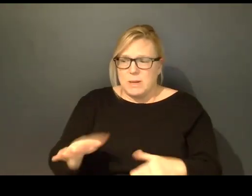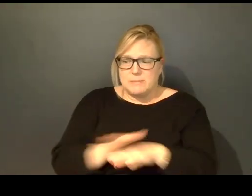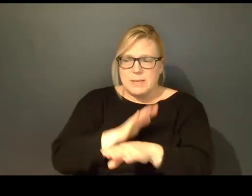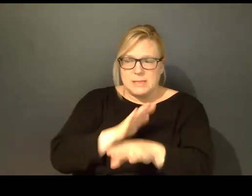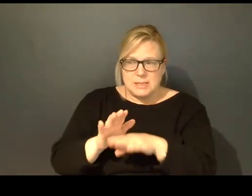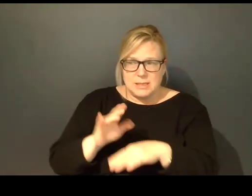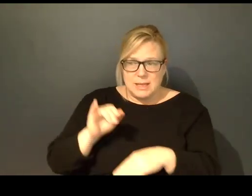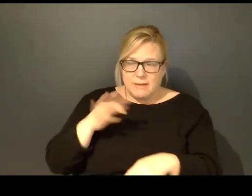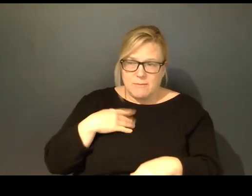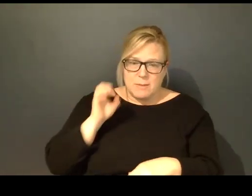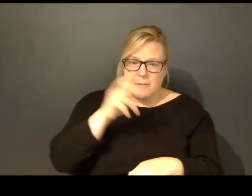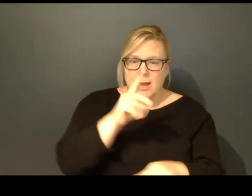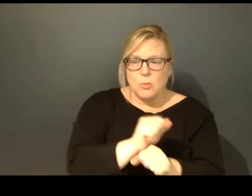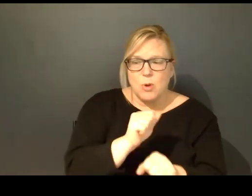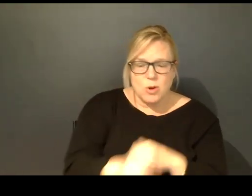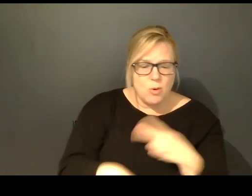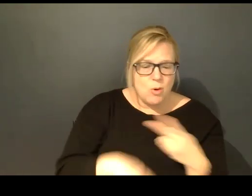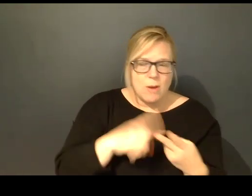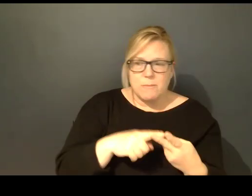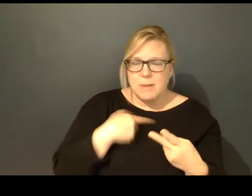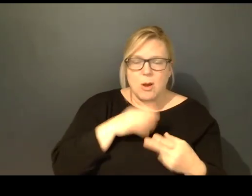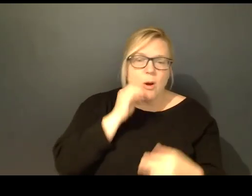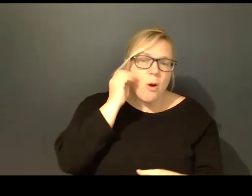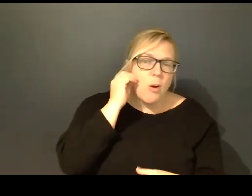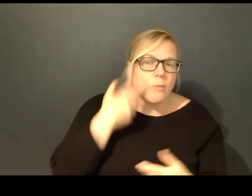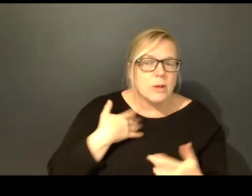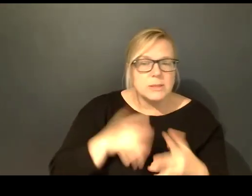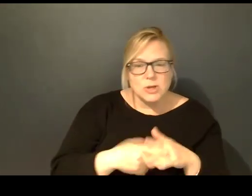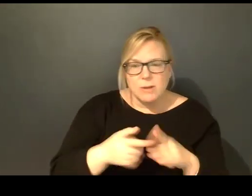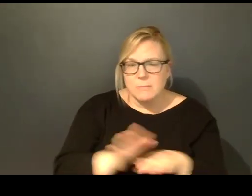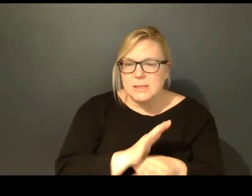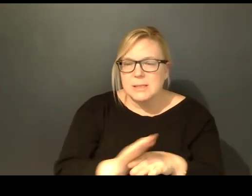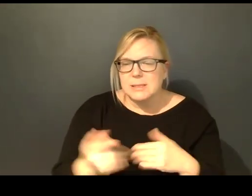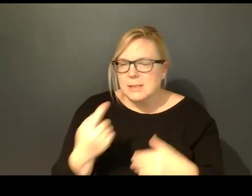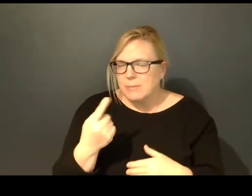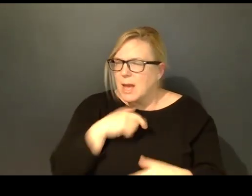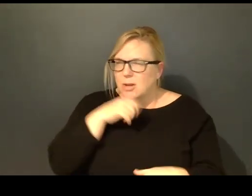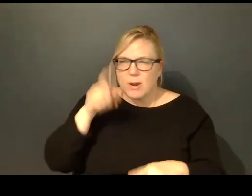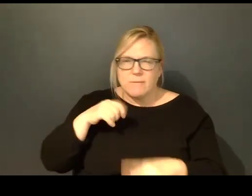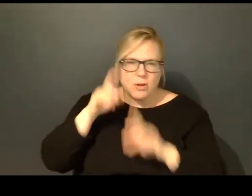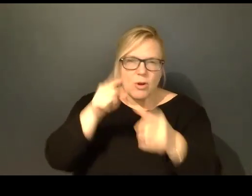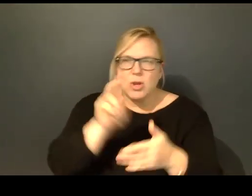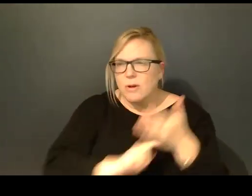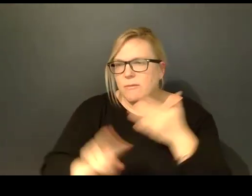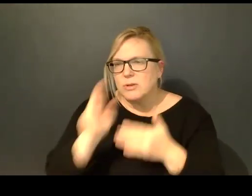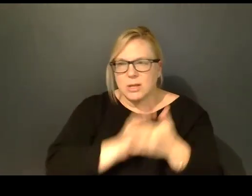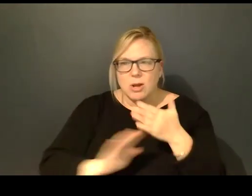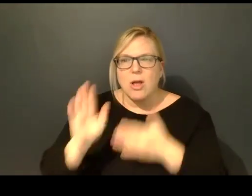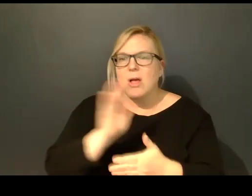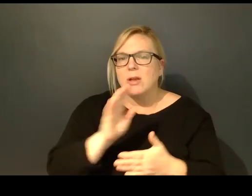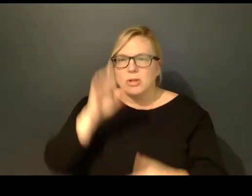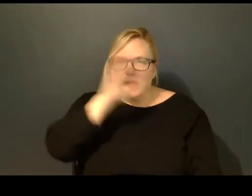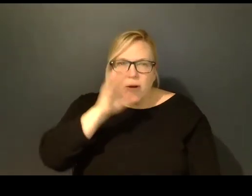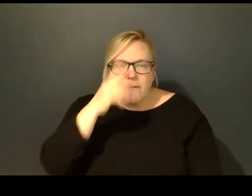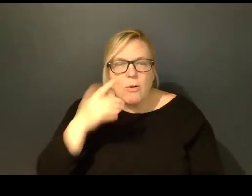work or whether I want to be at home and start my own. But I don't need to go to a university or a college setting to look for a